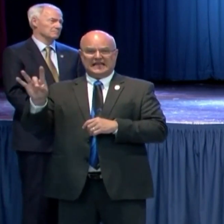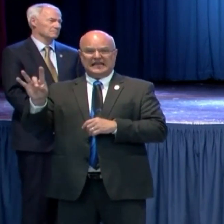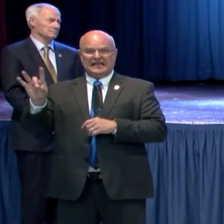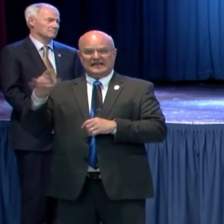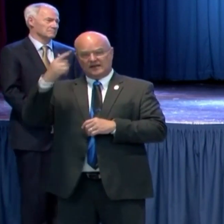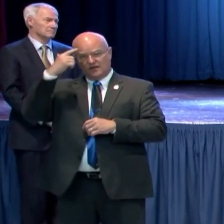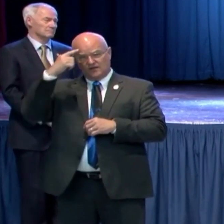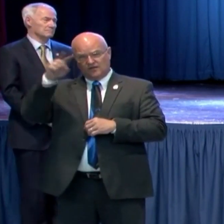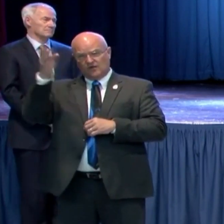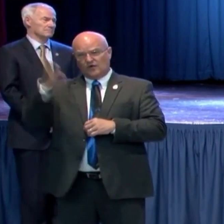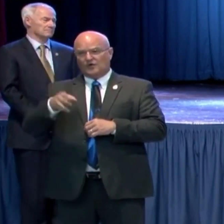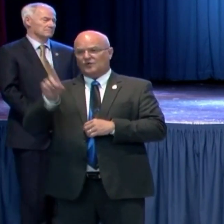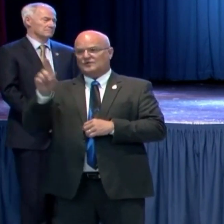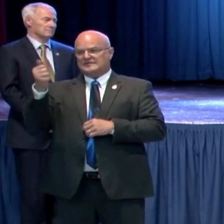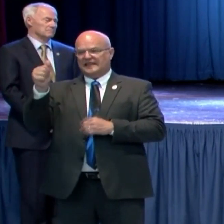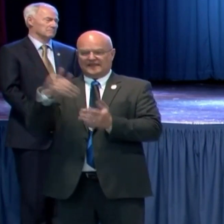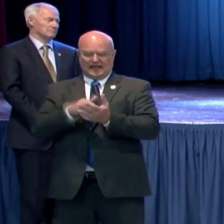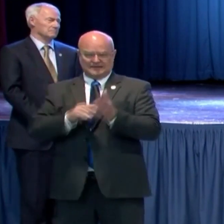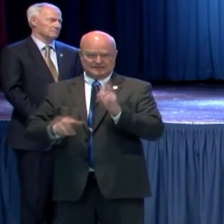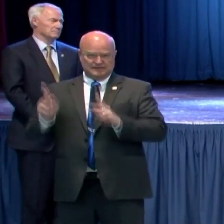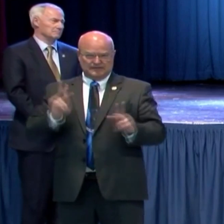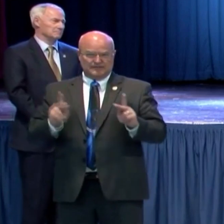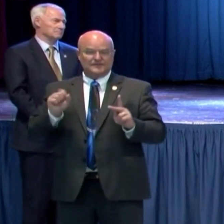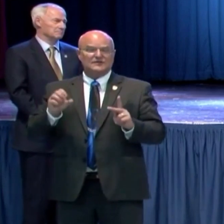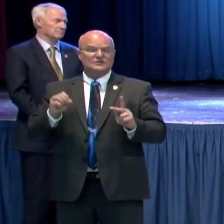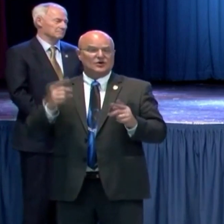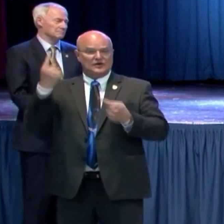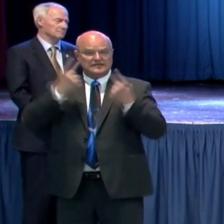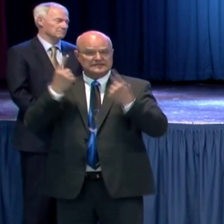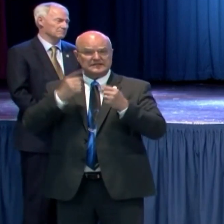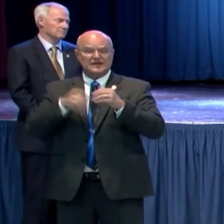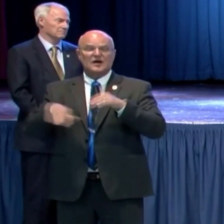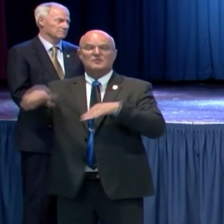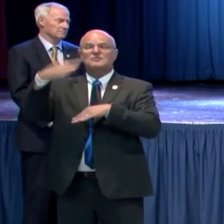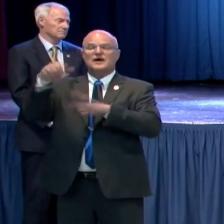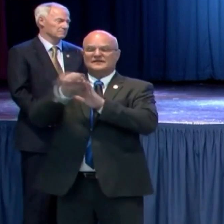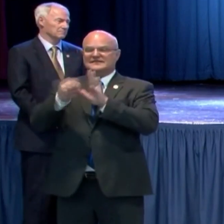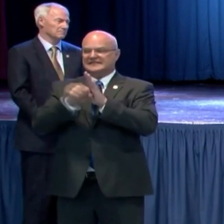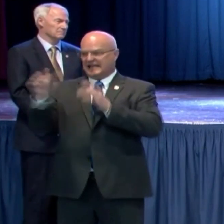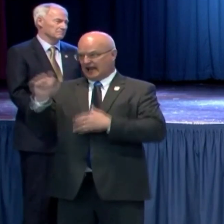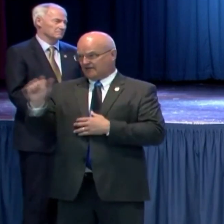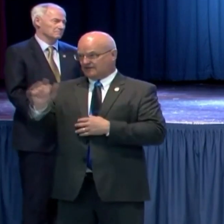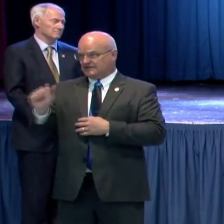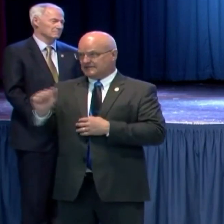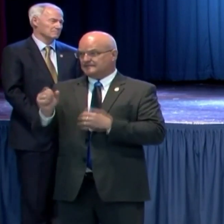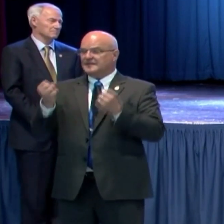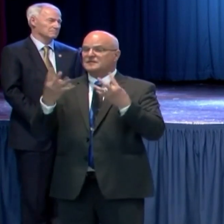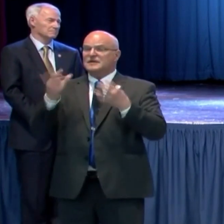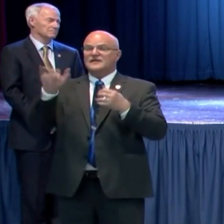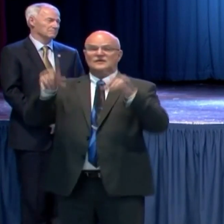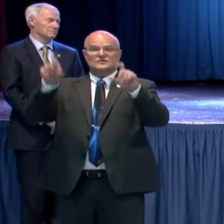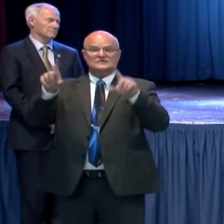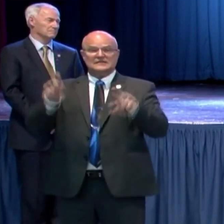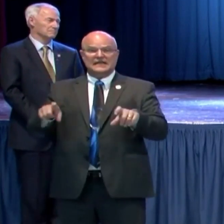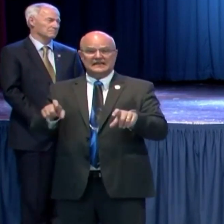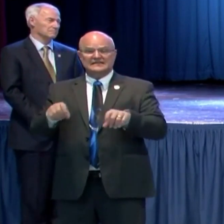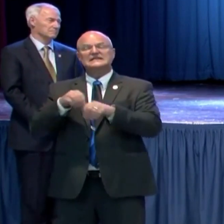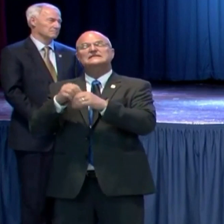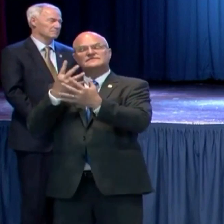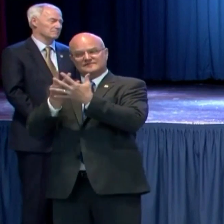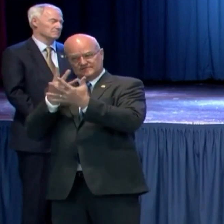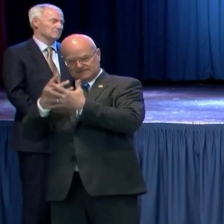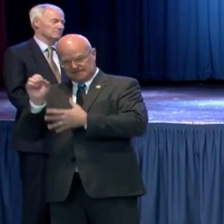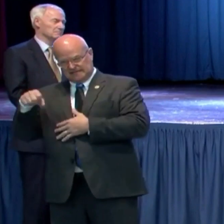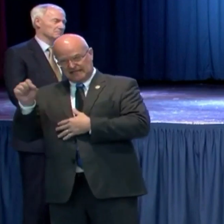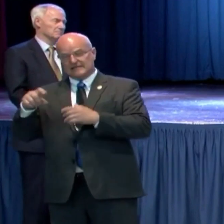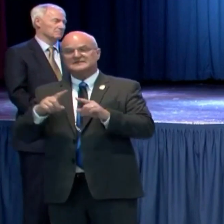388 per 10,000, so considerably above the state average. Now, many of those tests have been in correctional